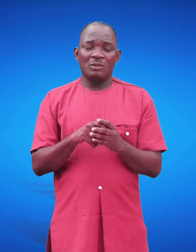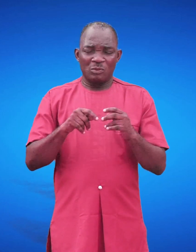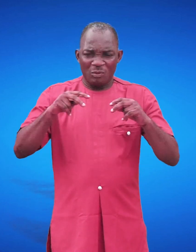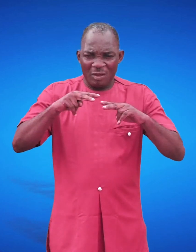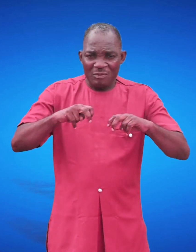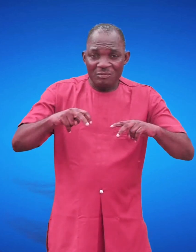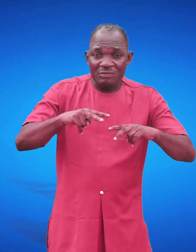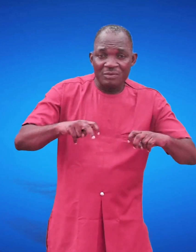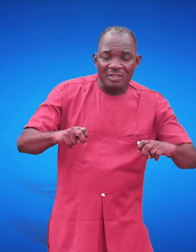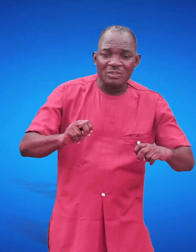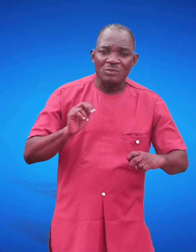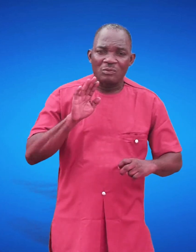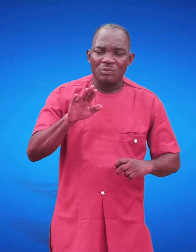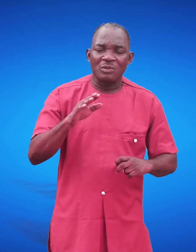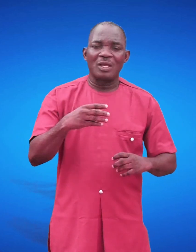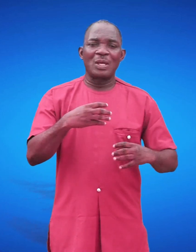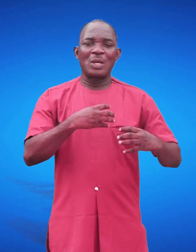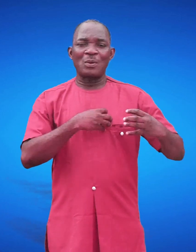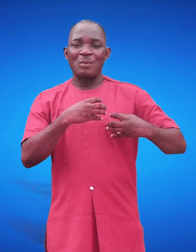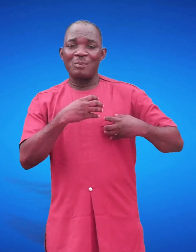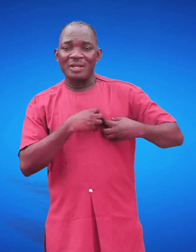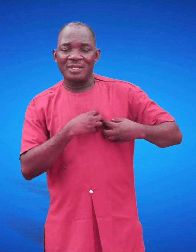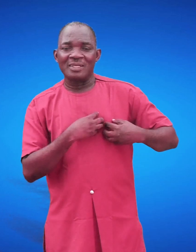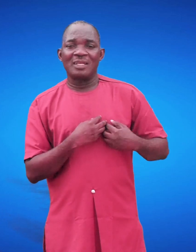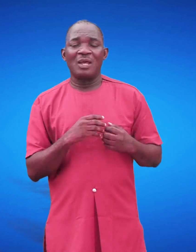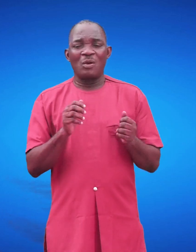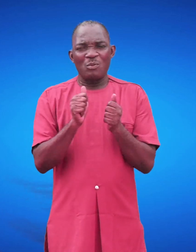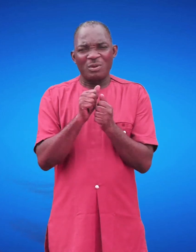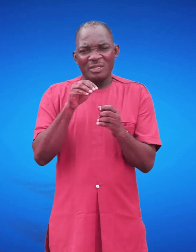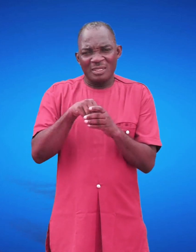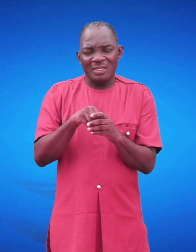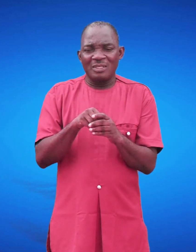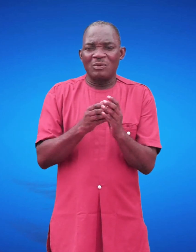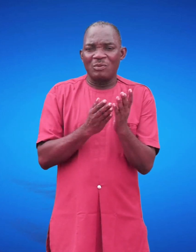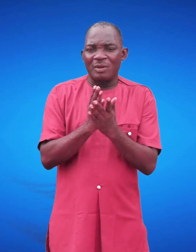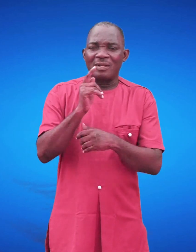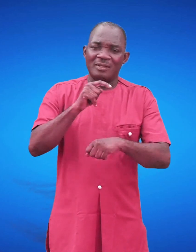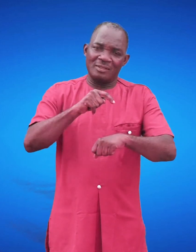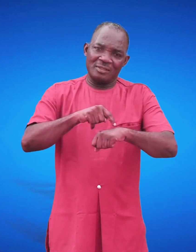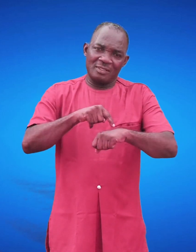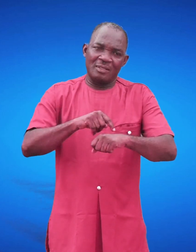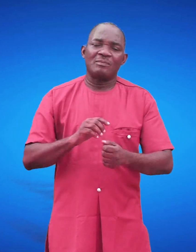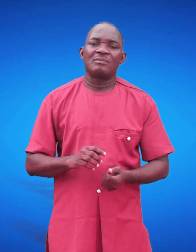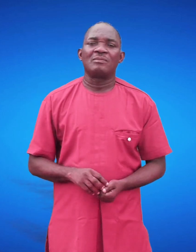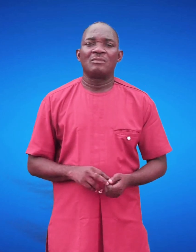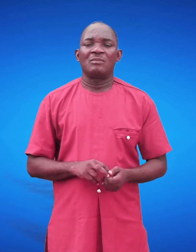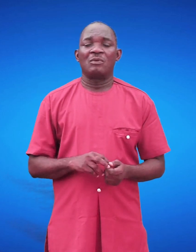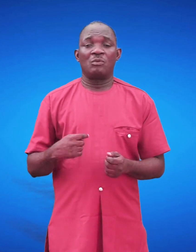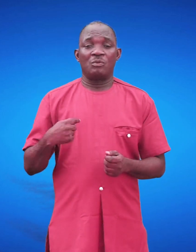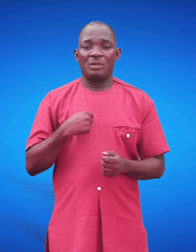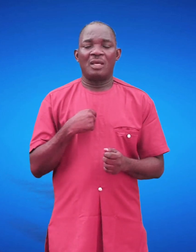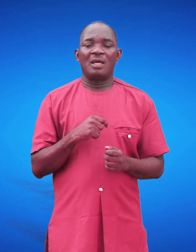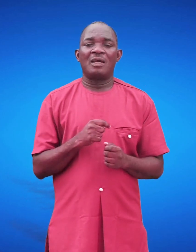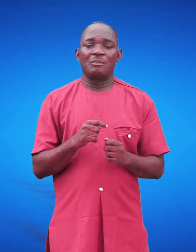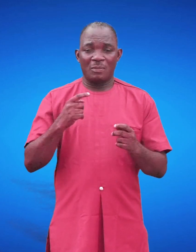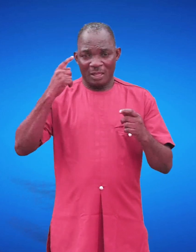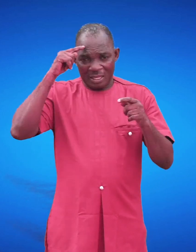Investigating your complaints within the timescale we have agreed with you.